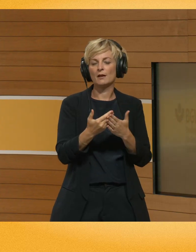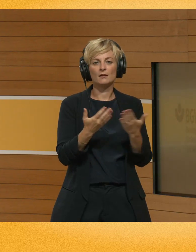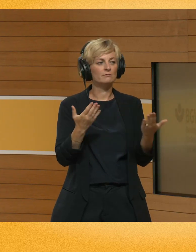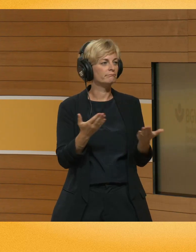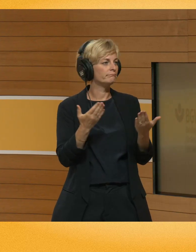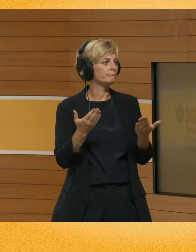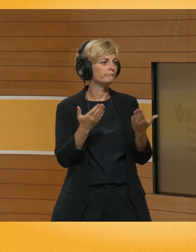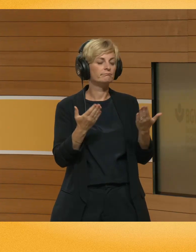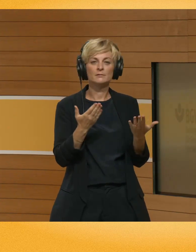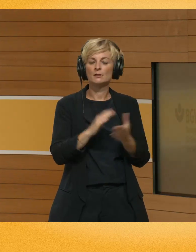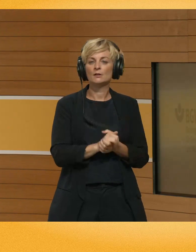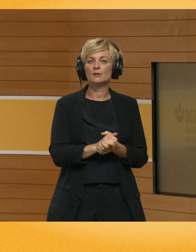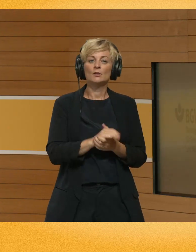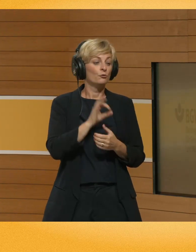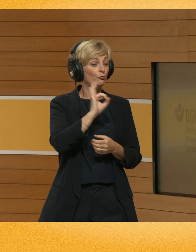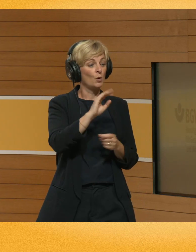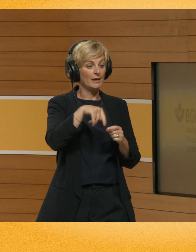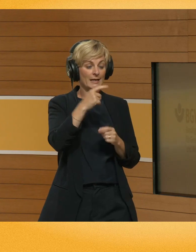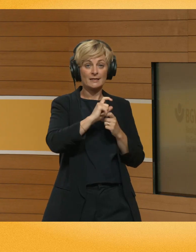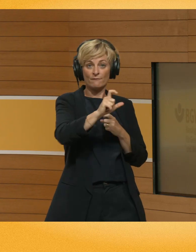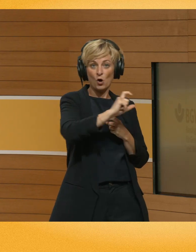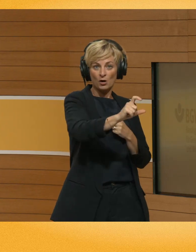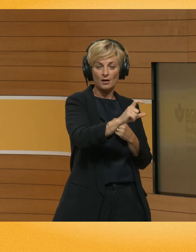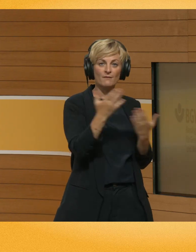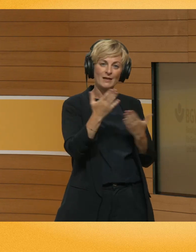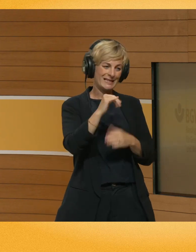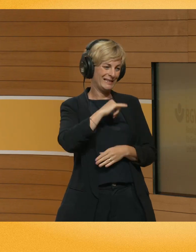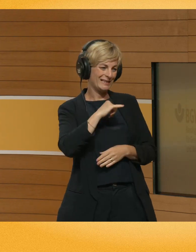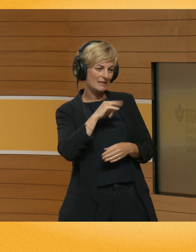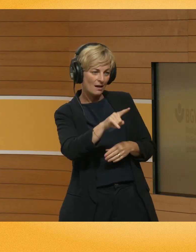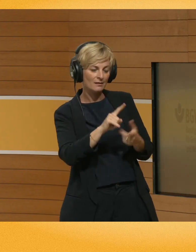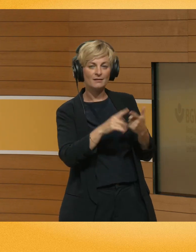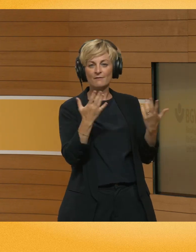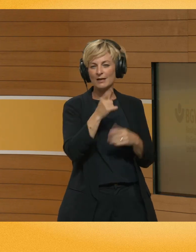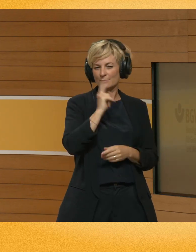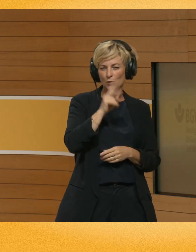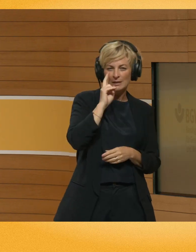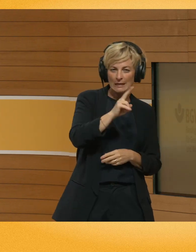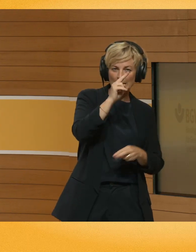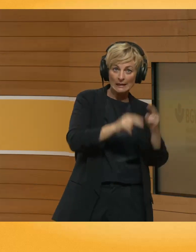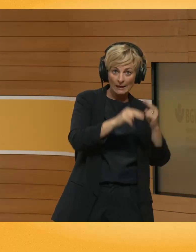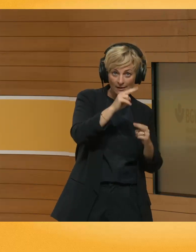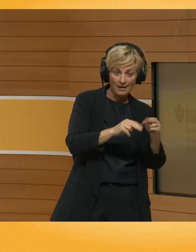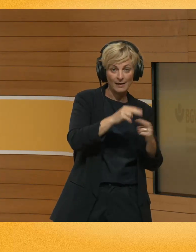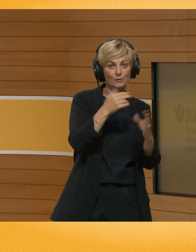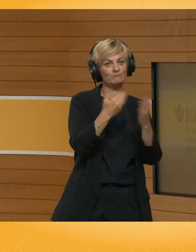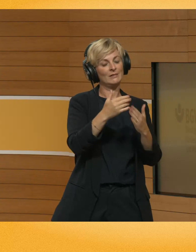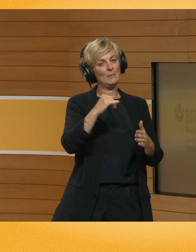And it's very great to see. I had the pleasure to moderate one of those tables sometimes,